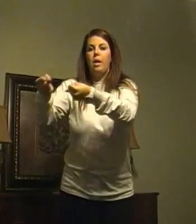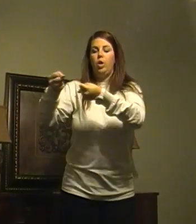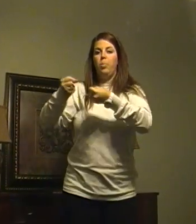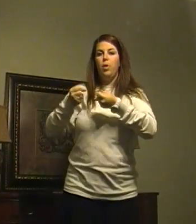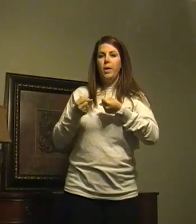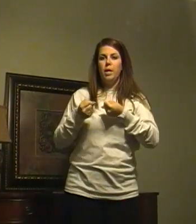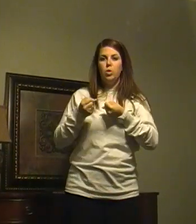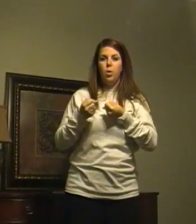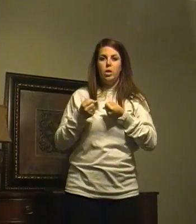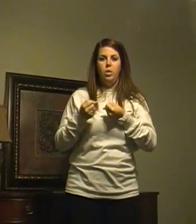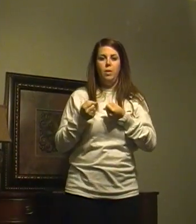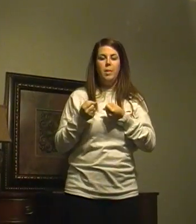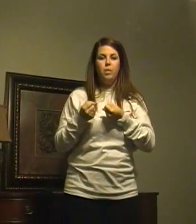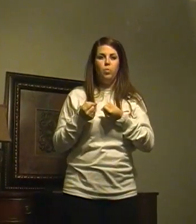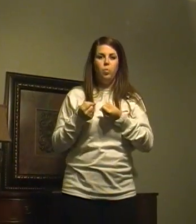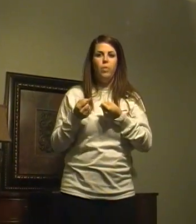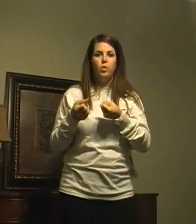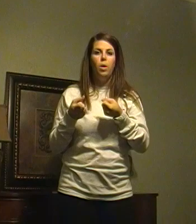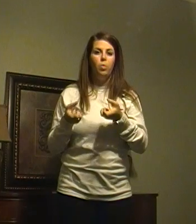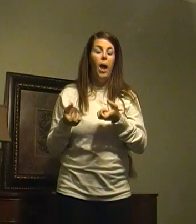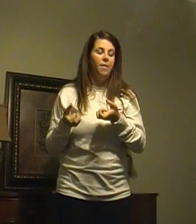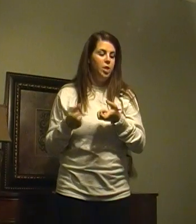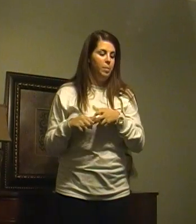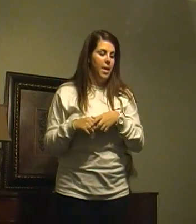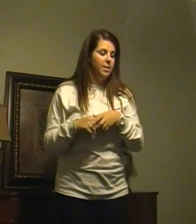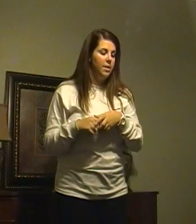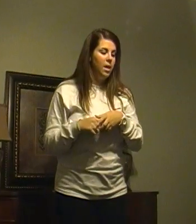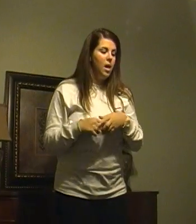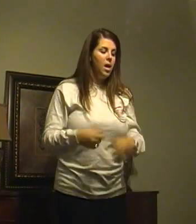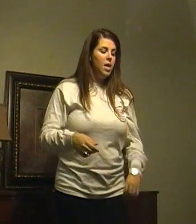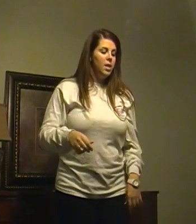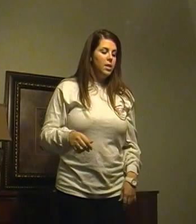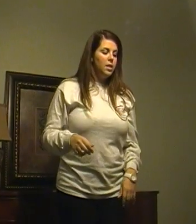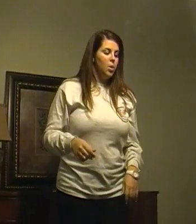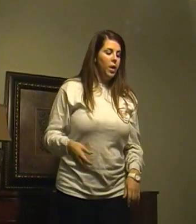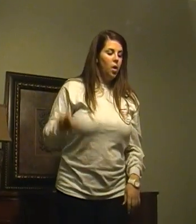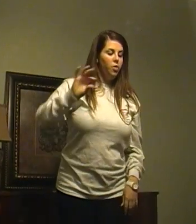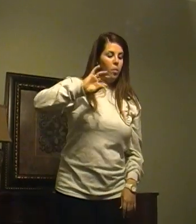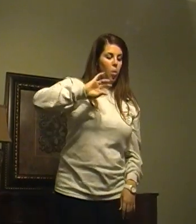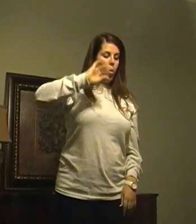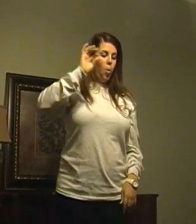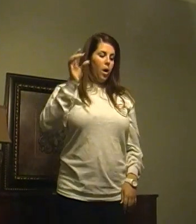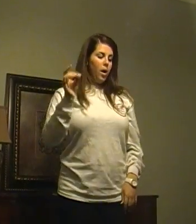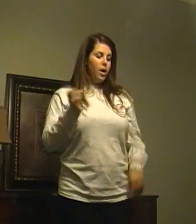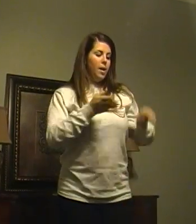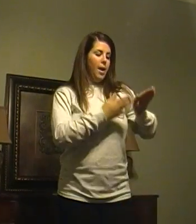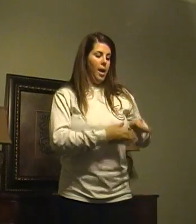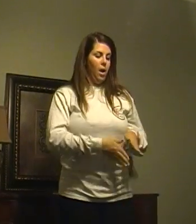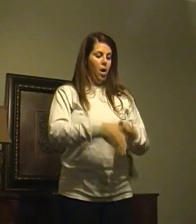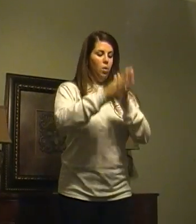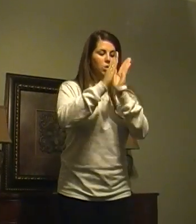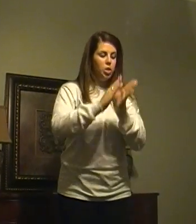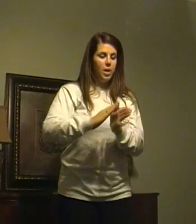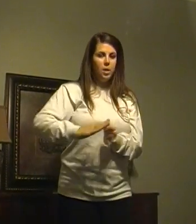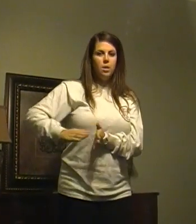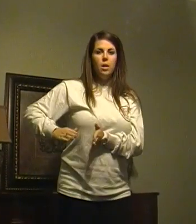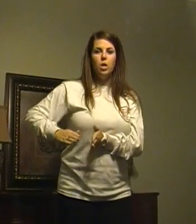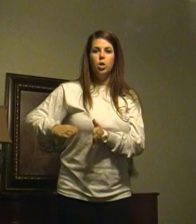and you're pulling it towards you. That's what ravish means. So we go from or and ocean